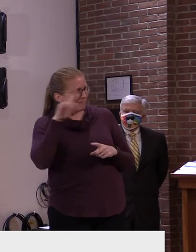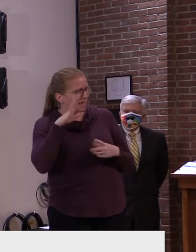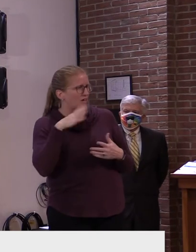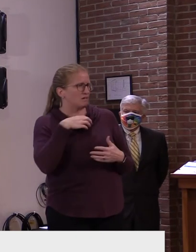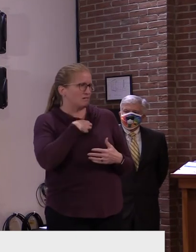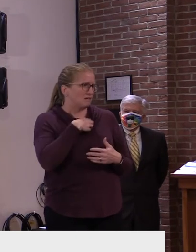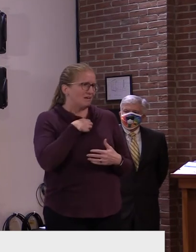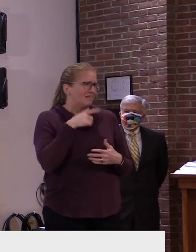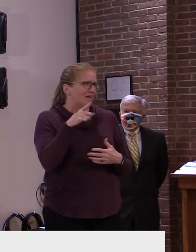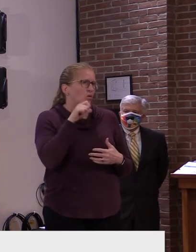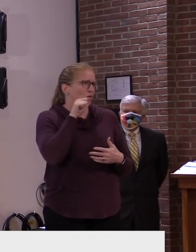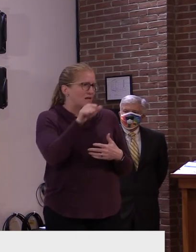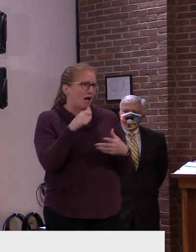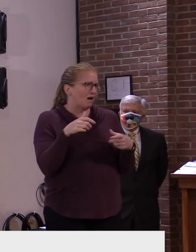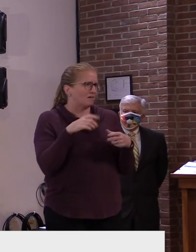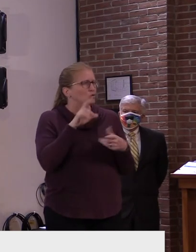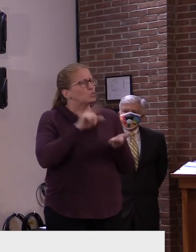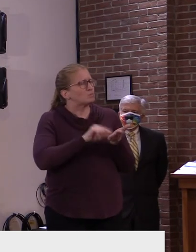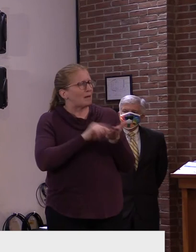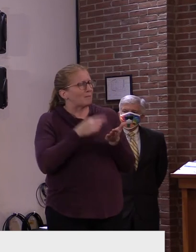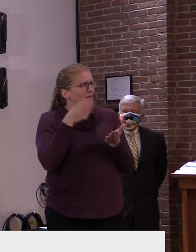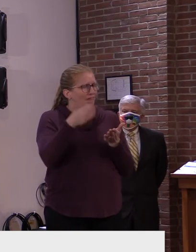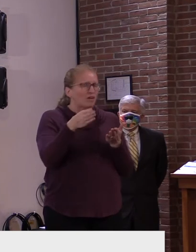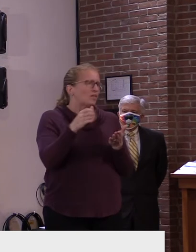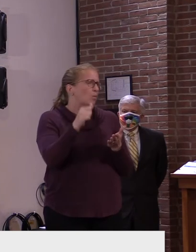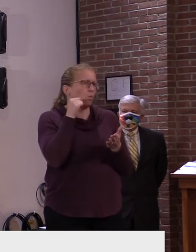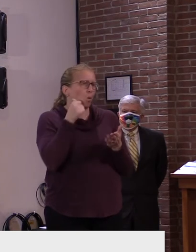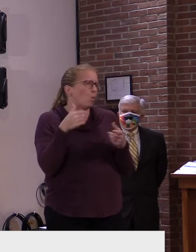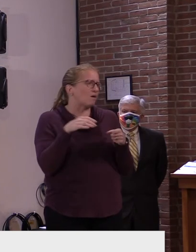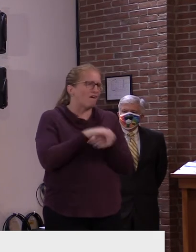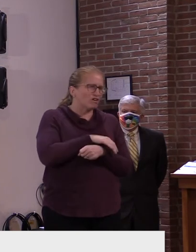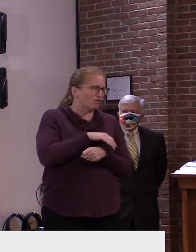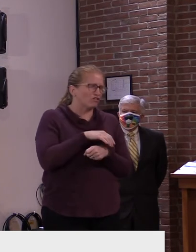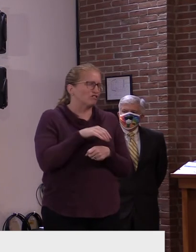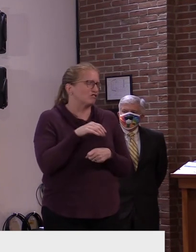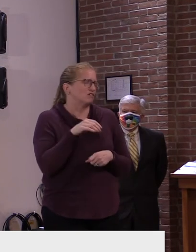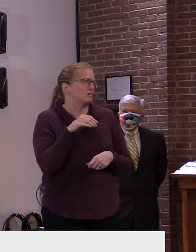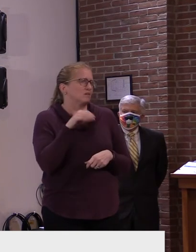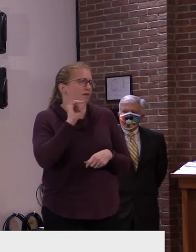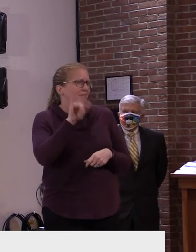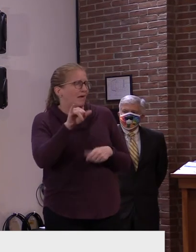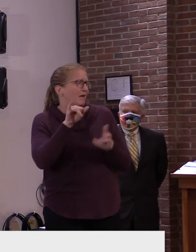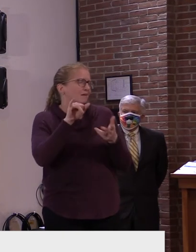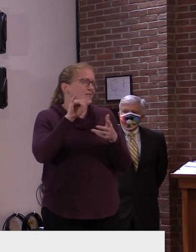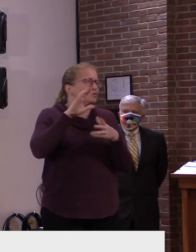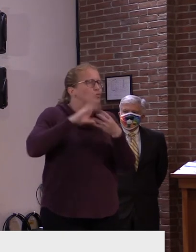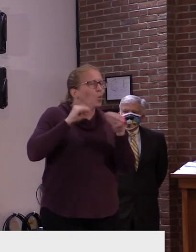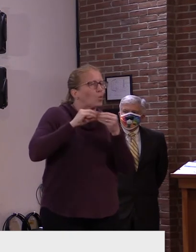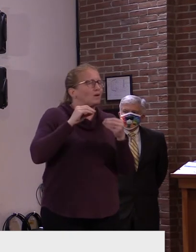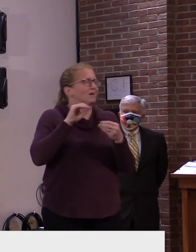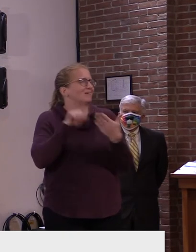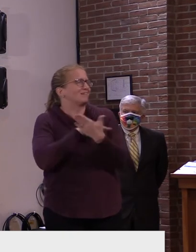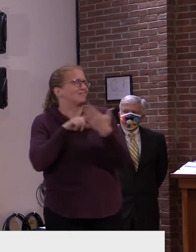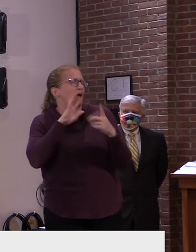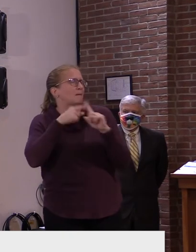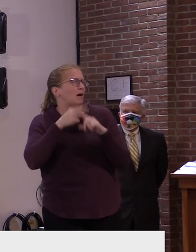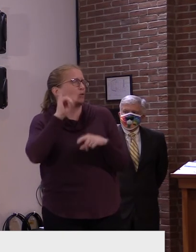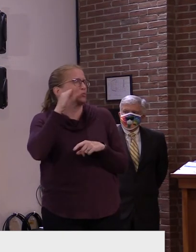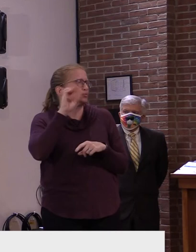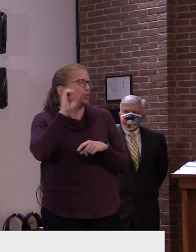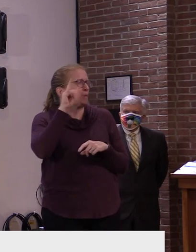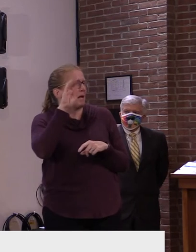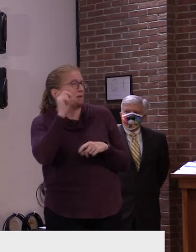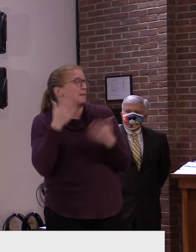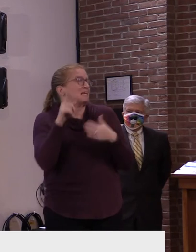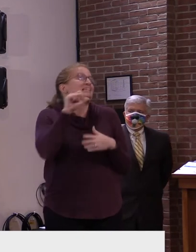100 biden laptop story do you wonder if maybe you've jumped about a little bit and congratulating him as the president-elect no i don't believe